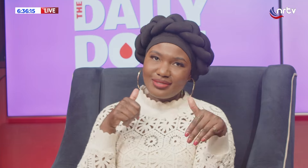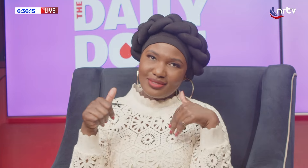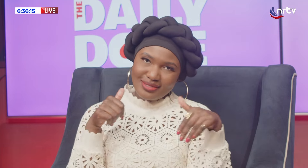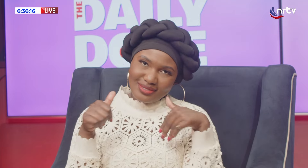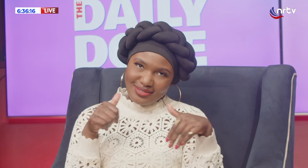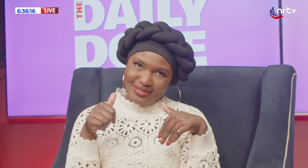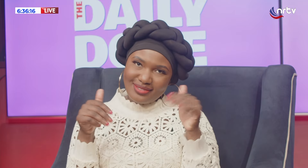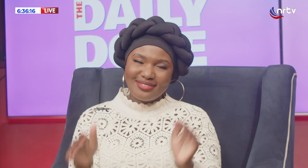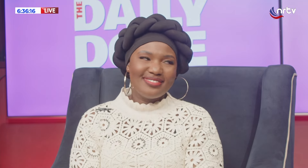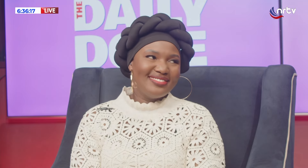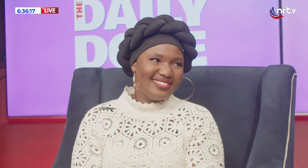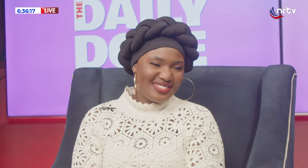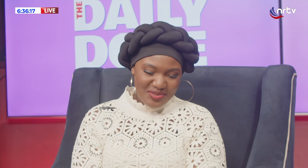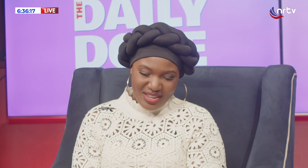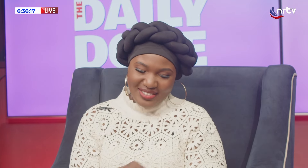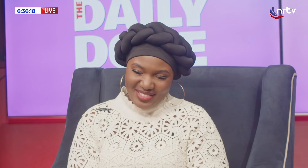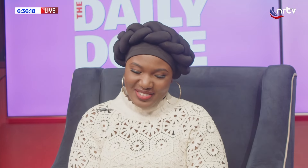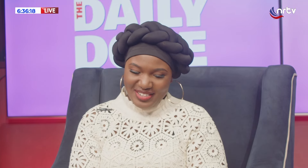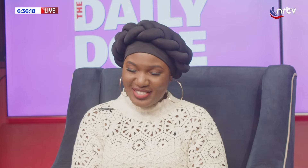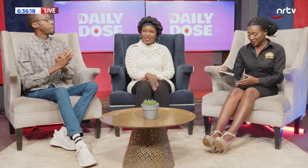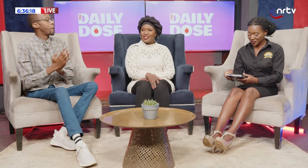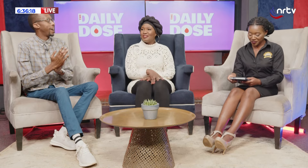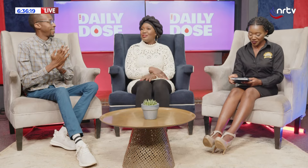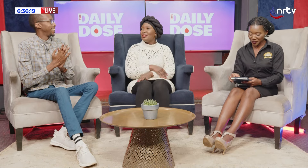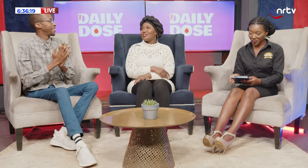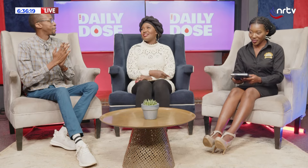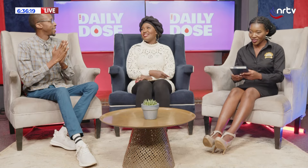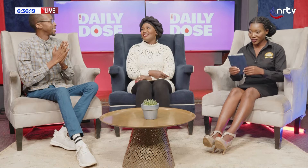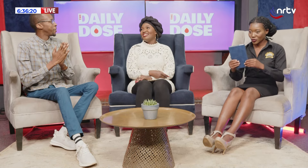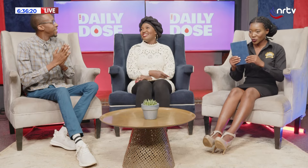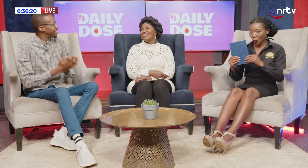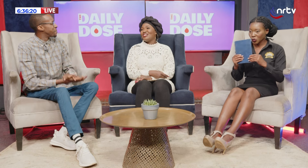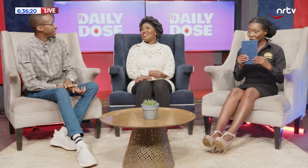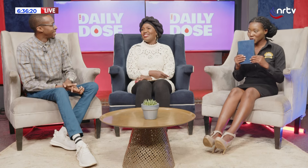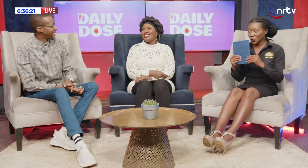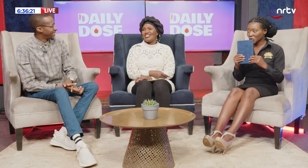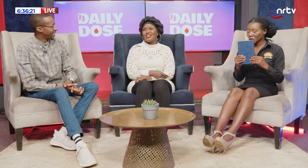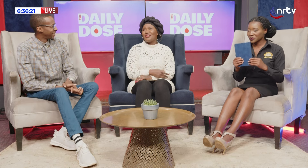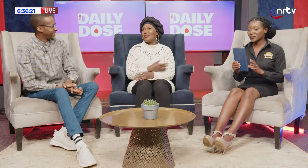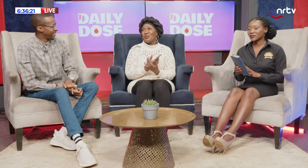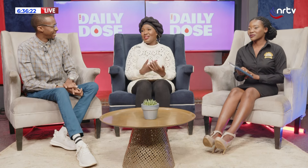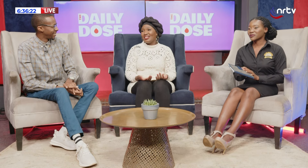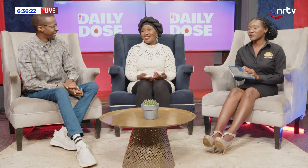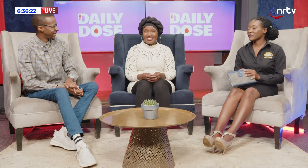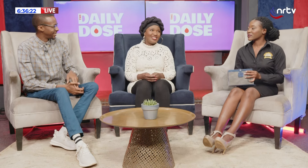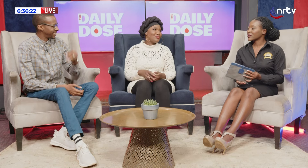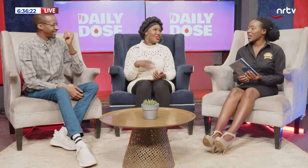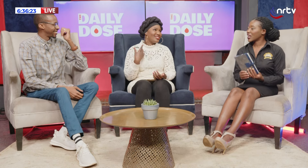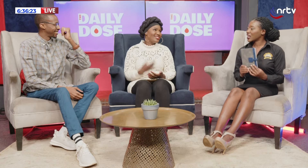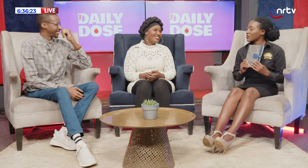Looking pretty and stuff. That's not the tip of my wine. Fridays are always. Last year, you didn't even know me last year. I love this